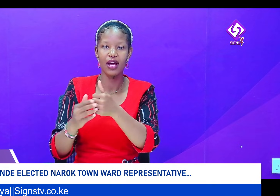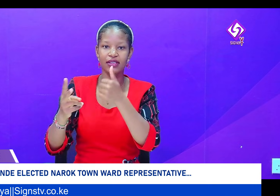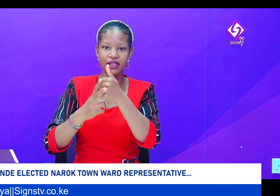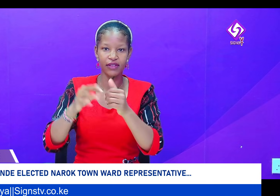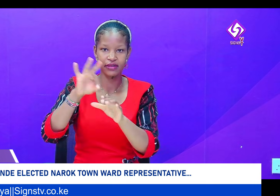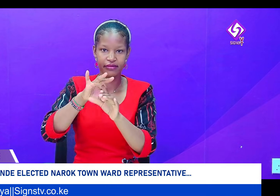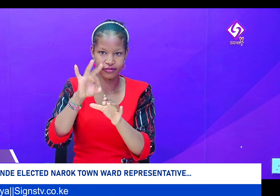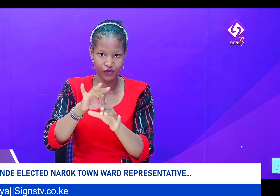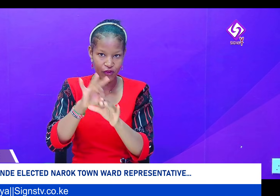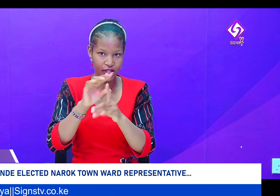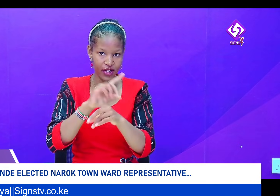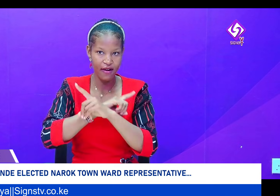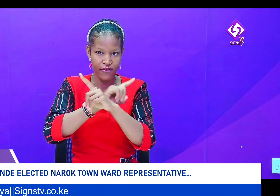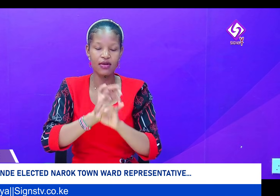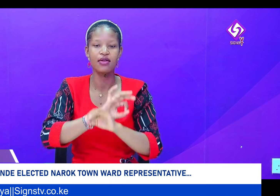Masikonde received